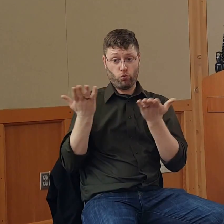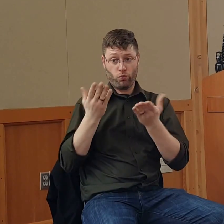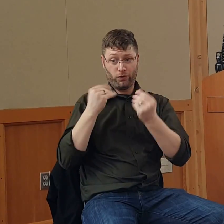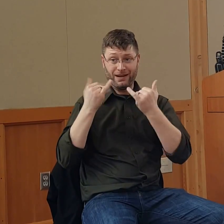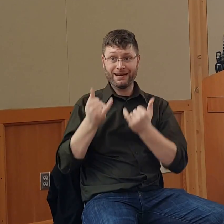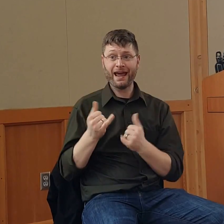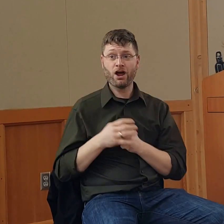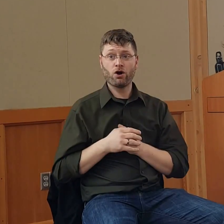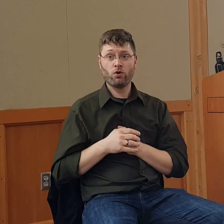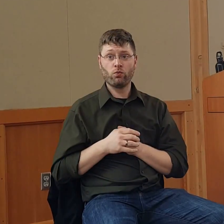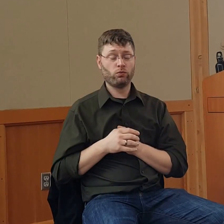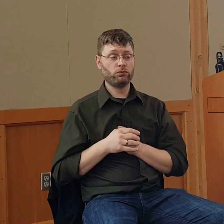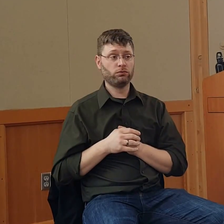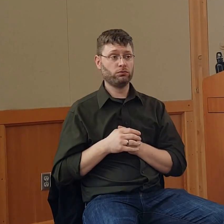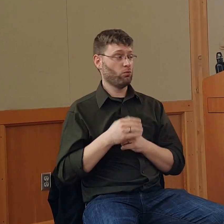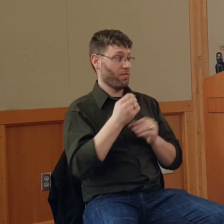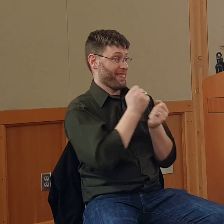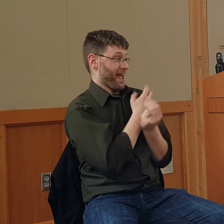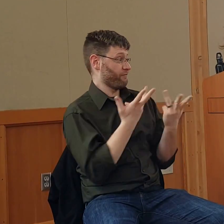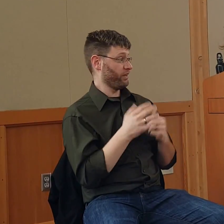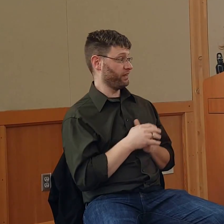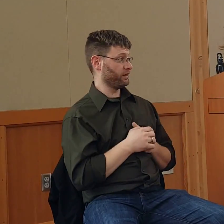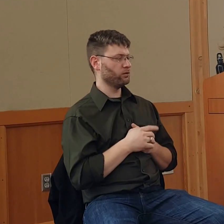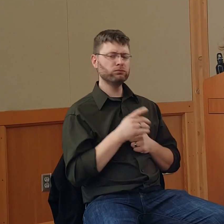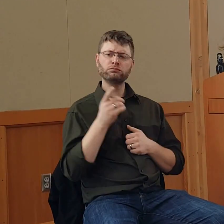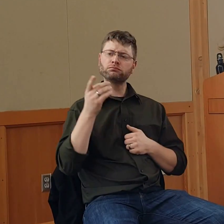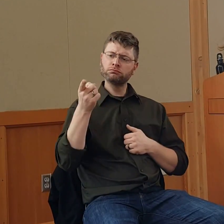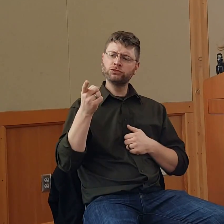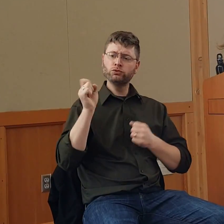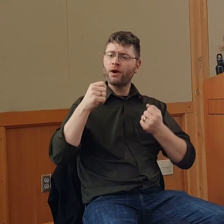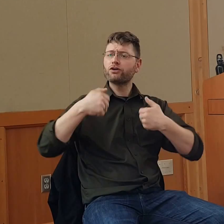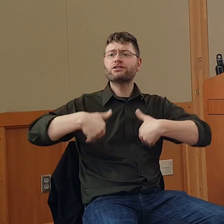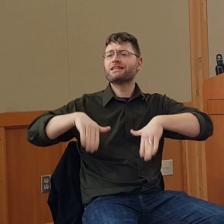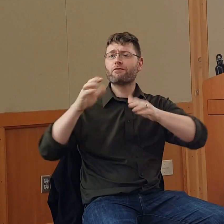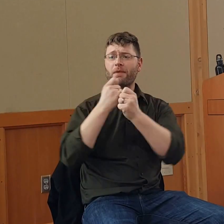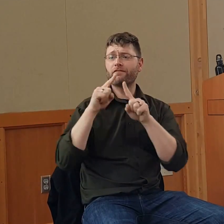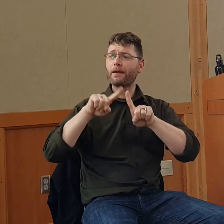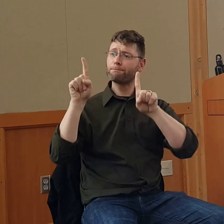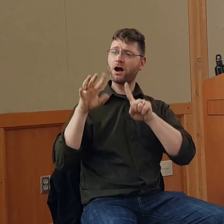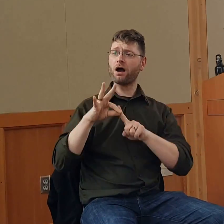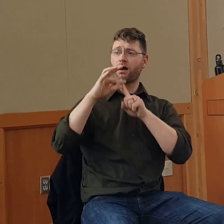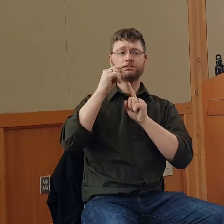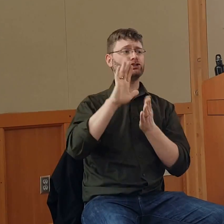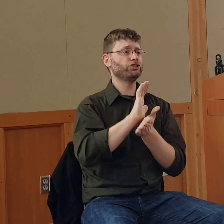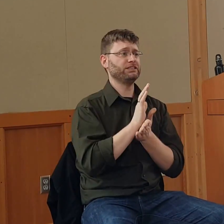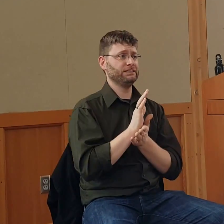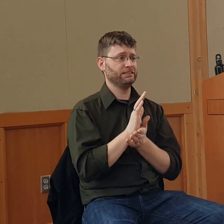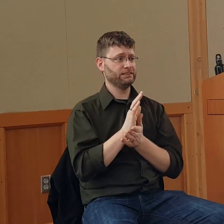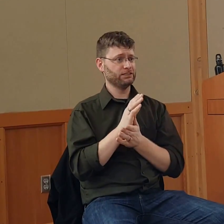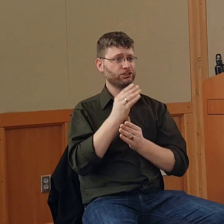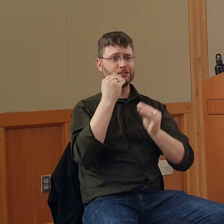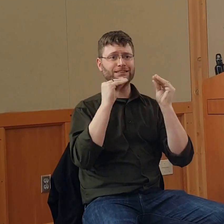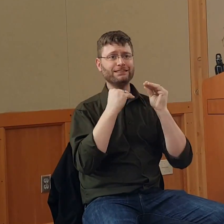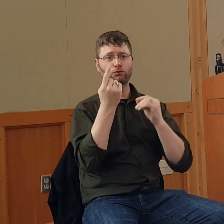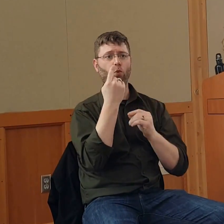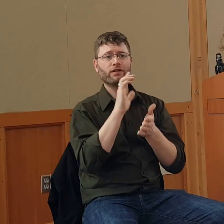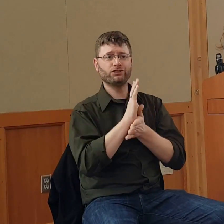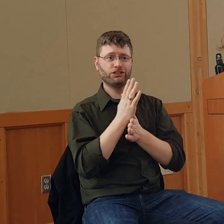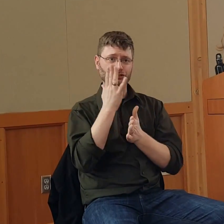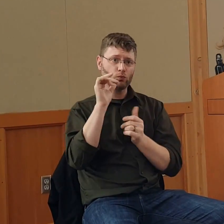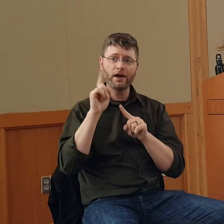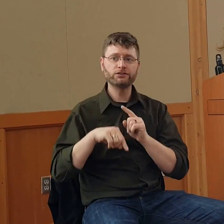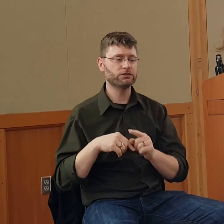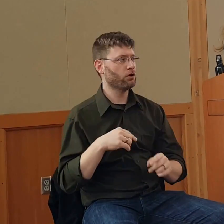And I say, well, why don't you give up everything except cheese? And they go, I never thought about that before. But it